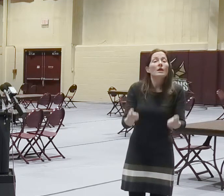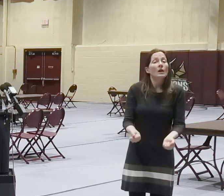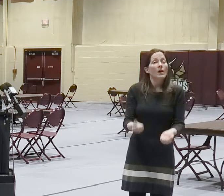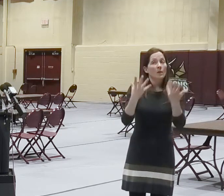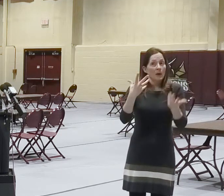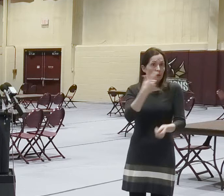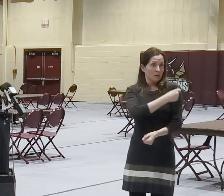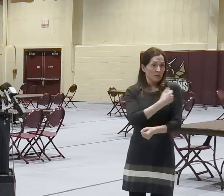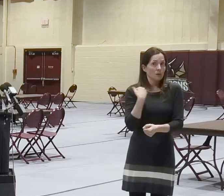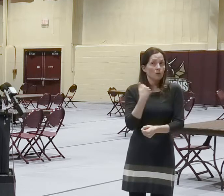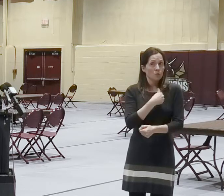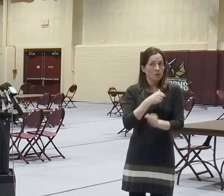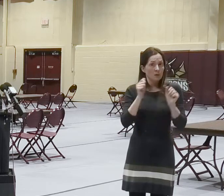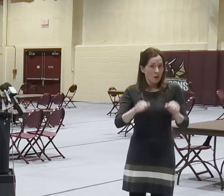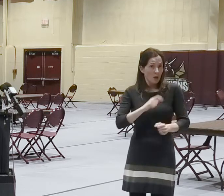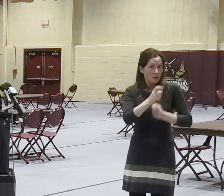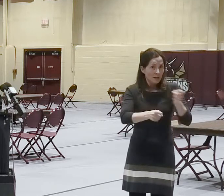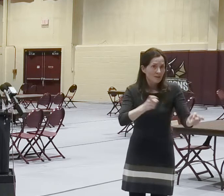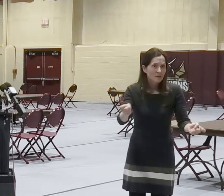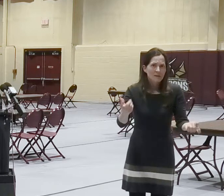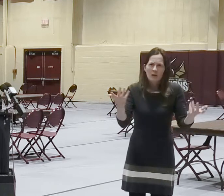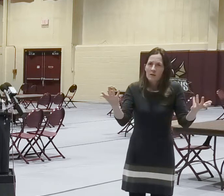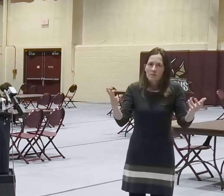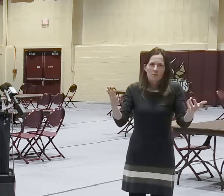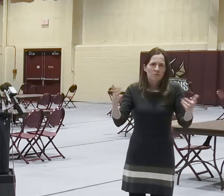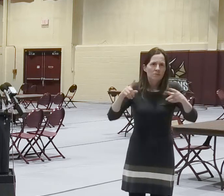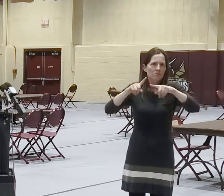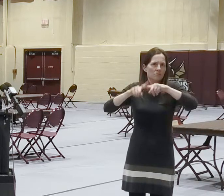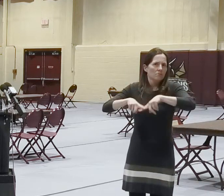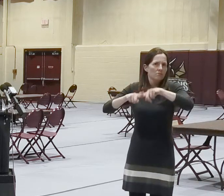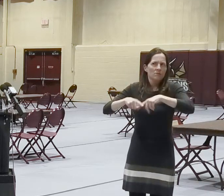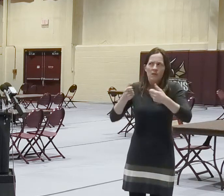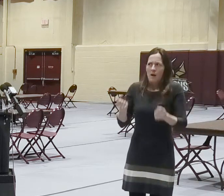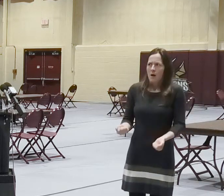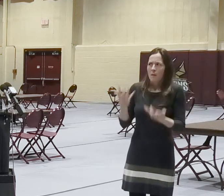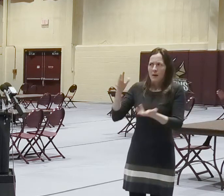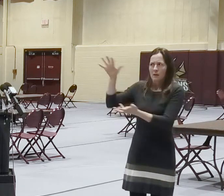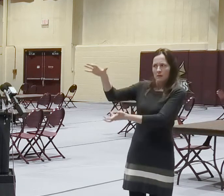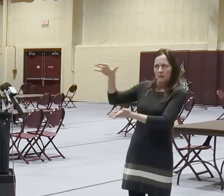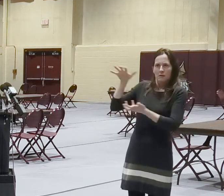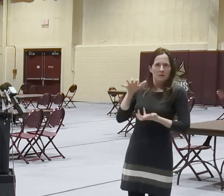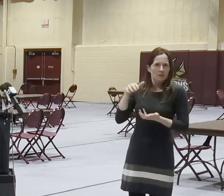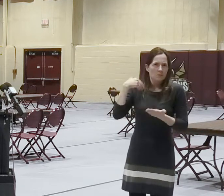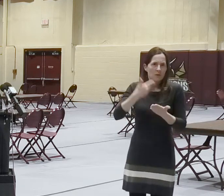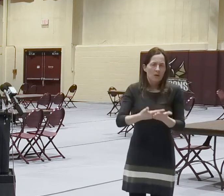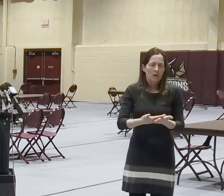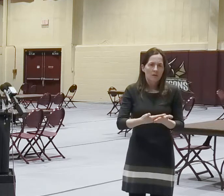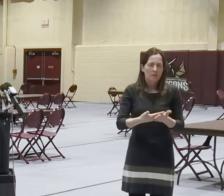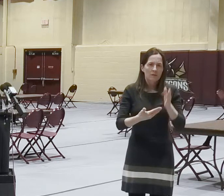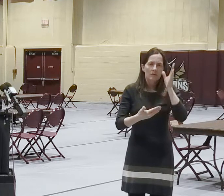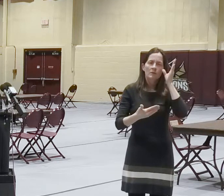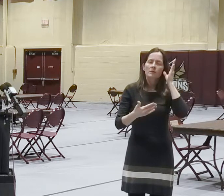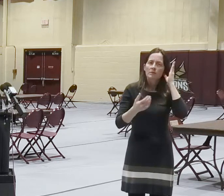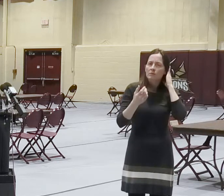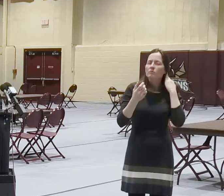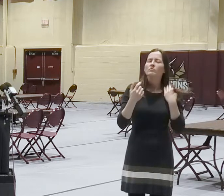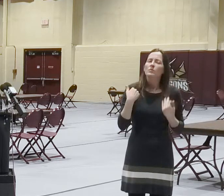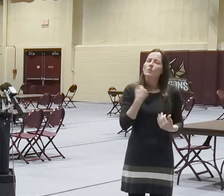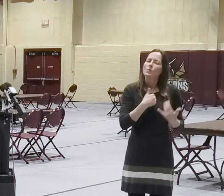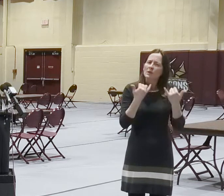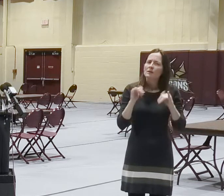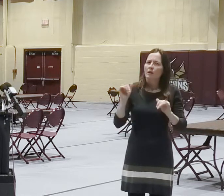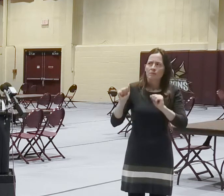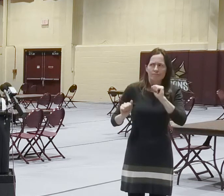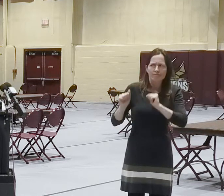totally dependent upon the amount of vaccine delivered to us. We remain in a position of uncertainty about how much vaccine we will